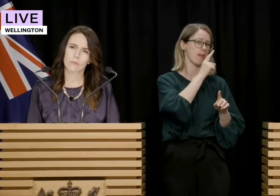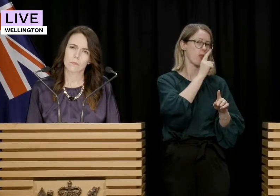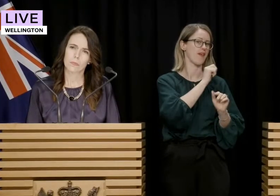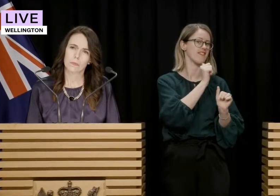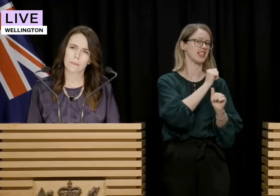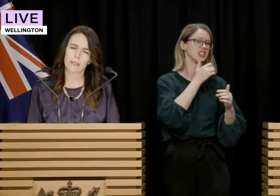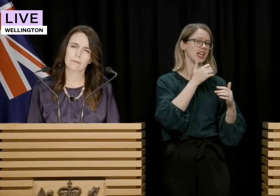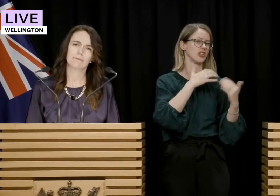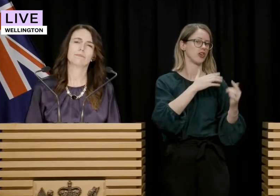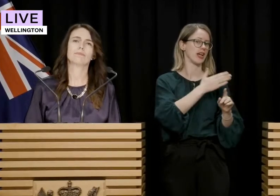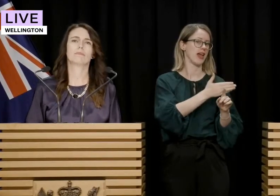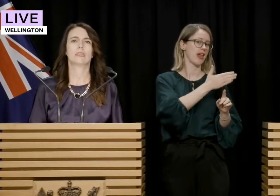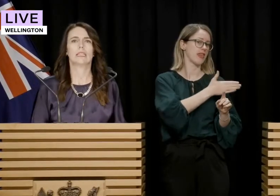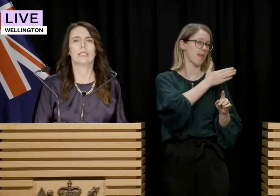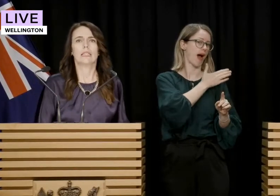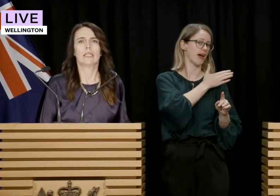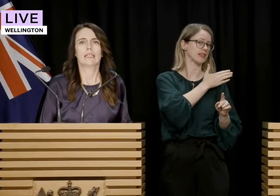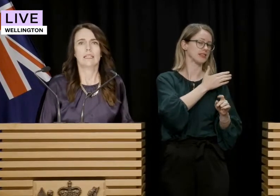those injuries right now?